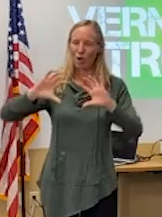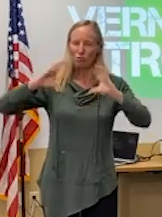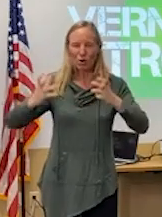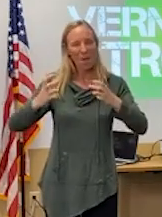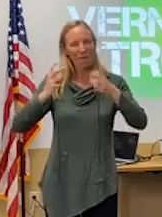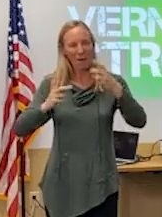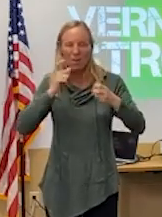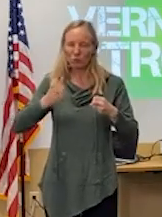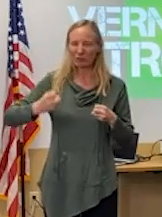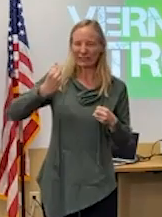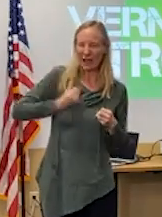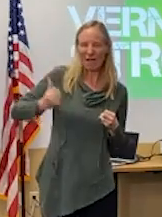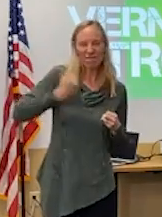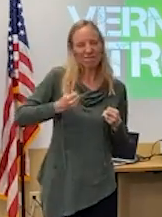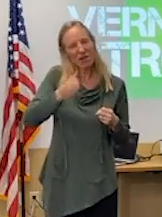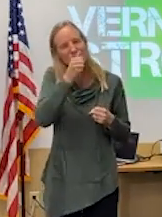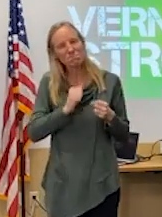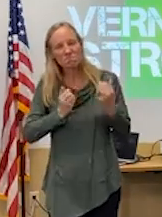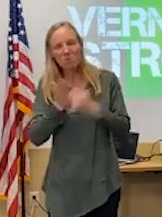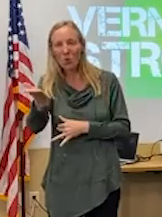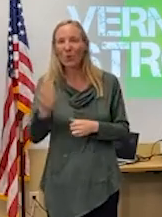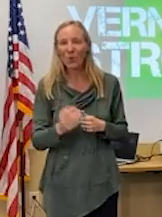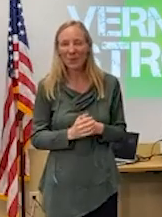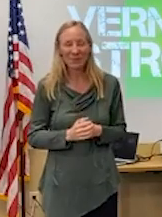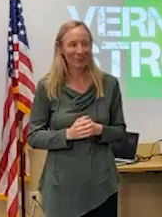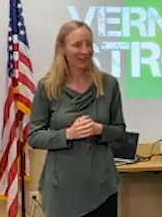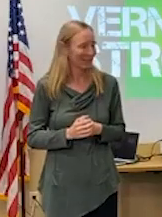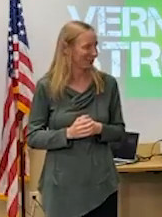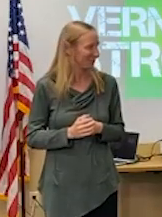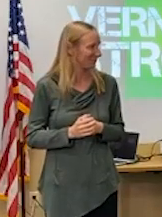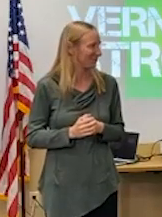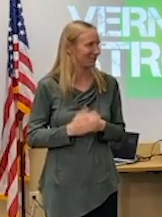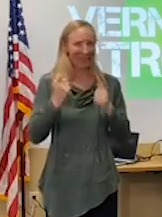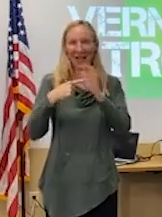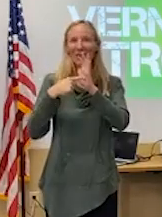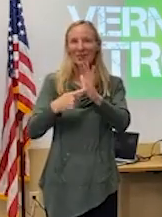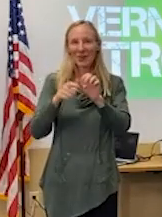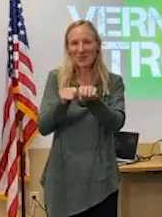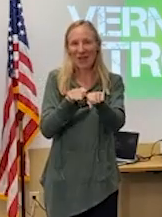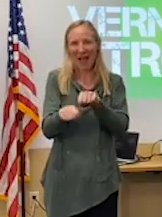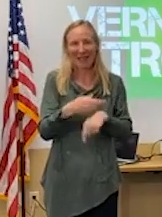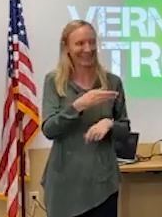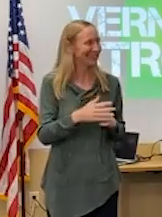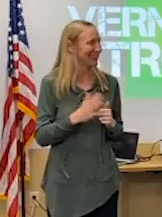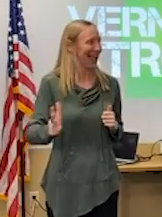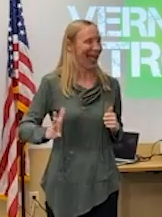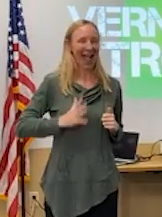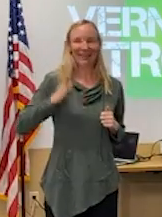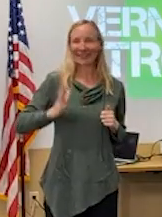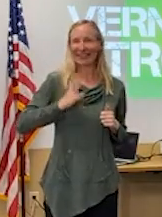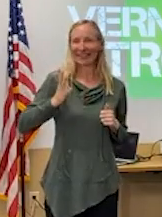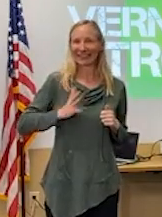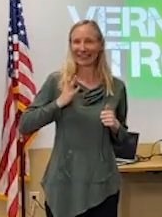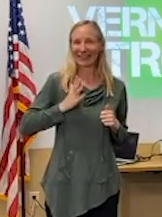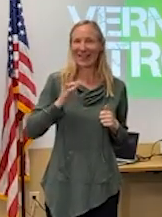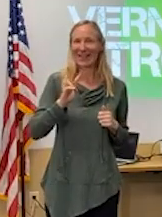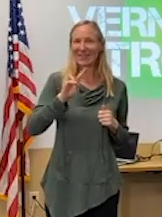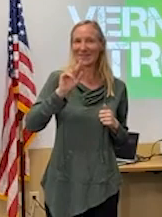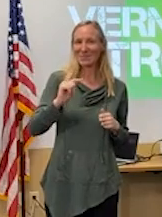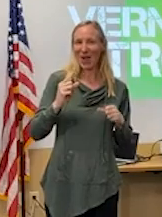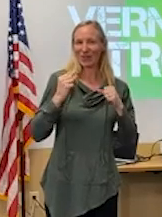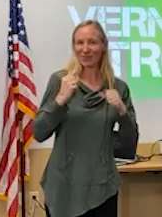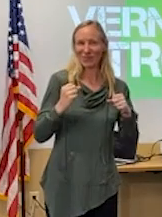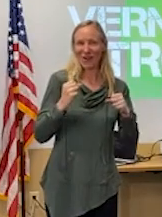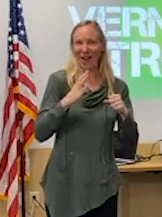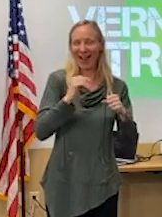so excited about this partnership. And without further ado, I will bring, this is the official Vermont Strong and Tough 2 sock.